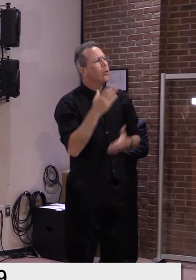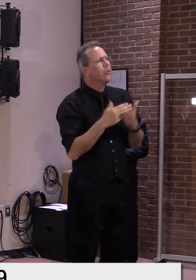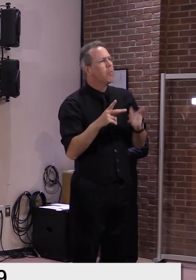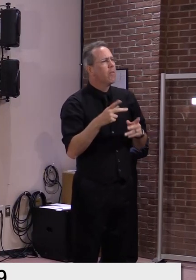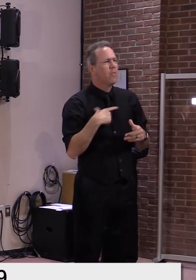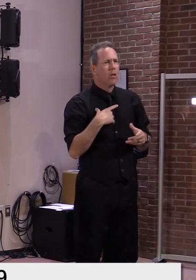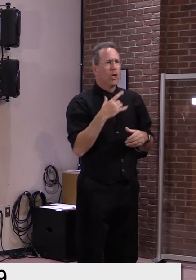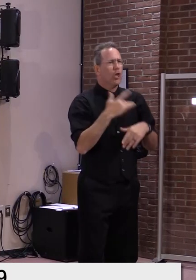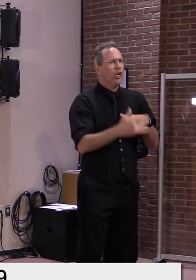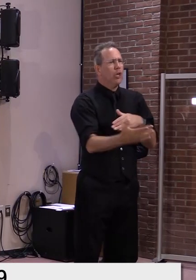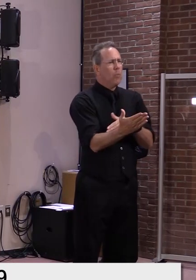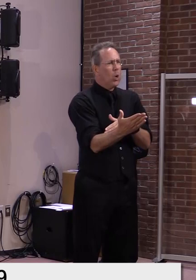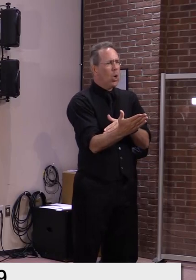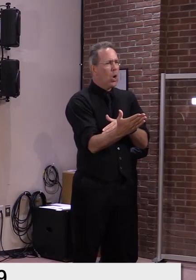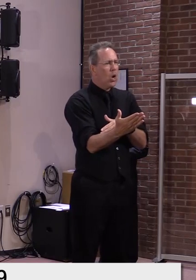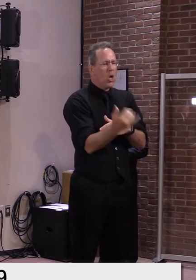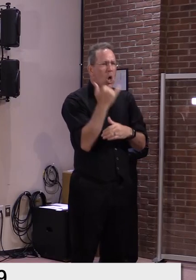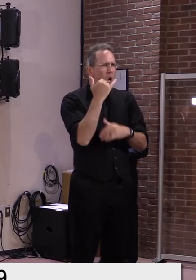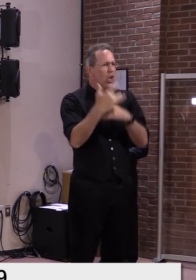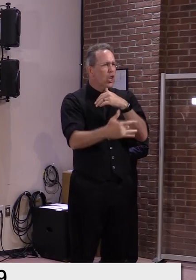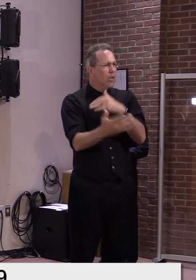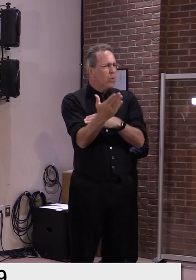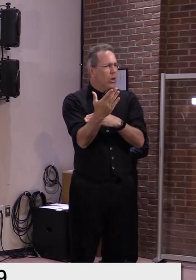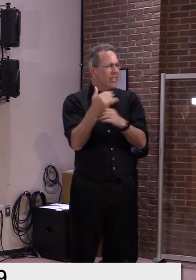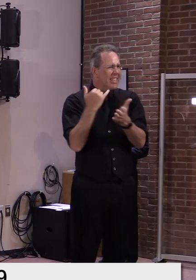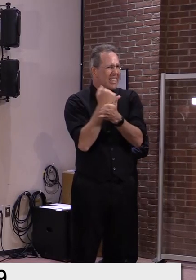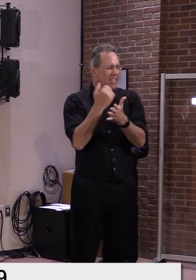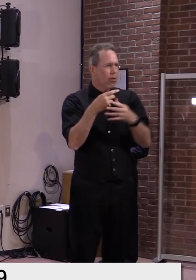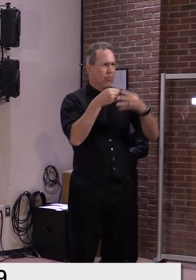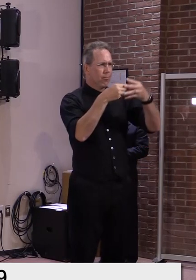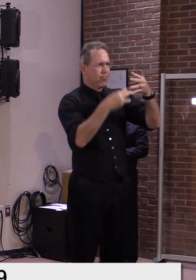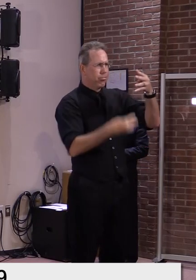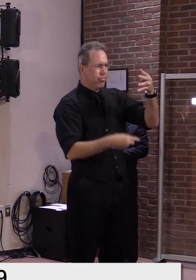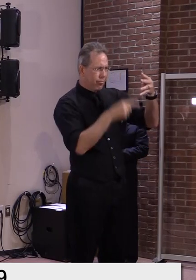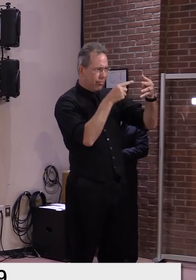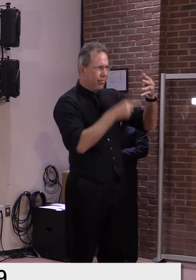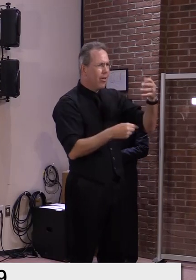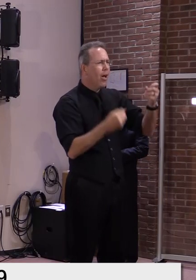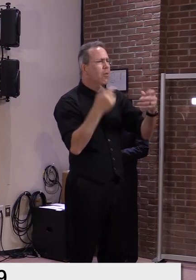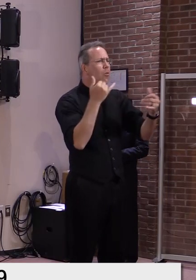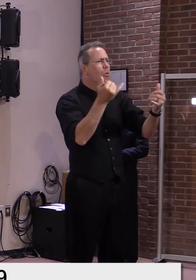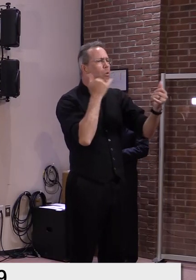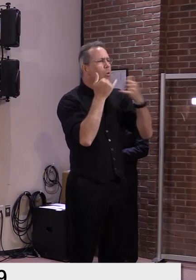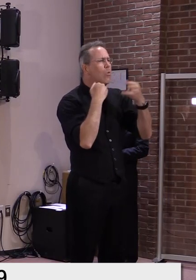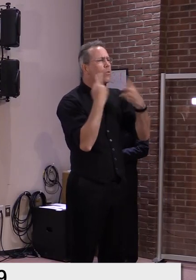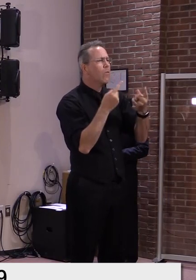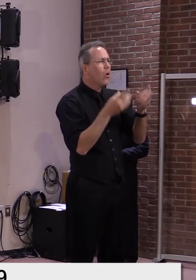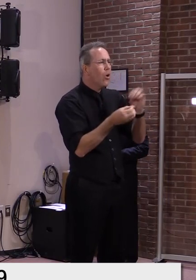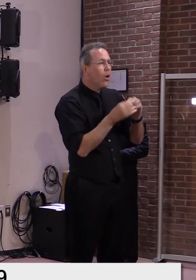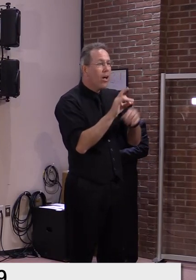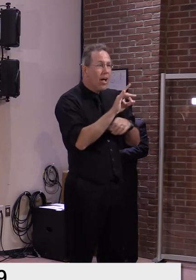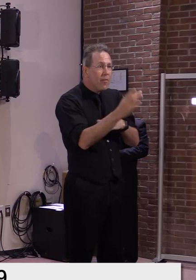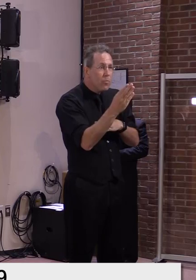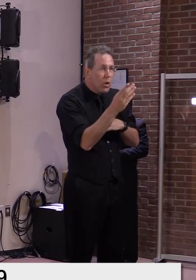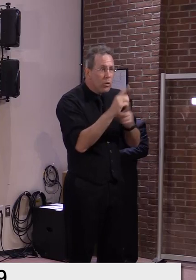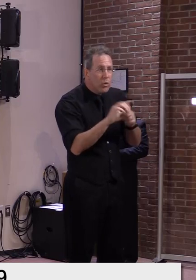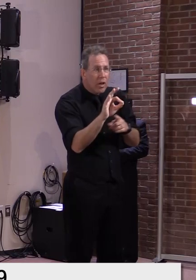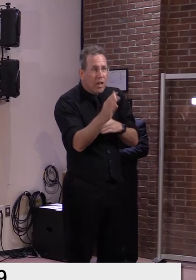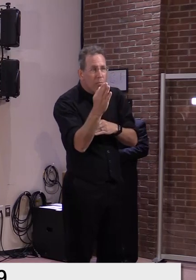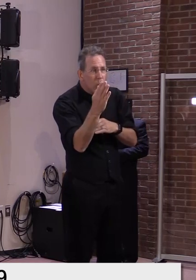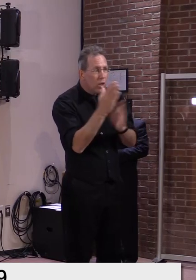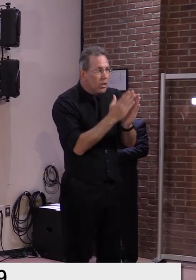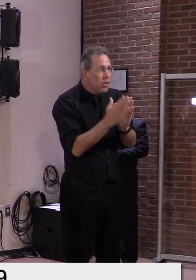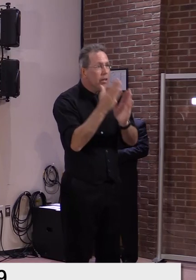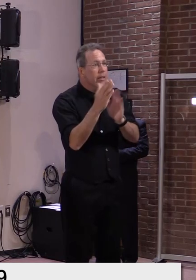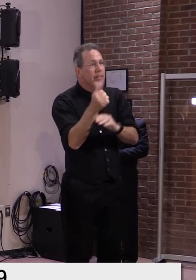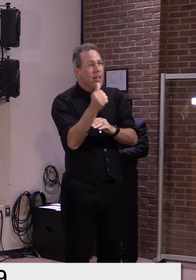when I look at volume across each day and each hour, each day of the week at 8 a.m. A number of